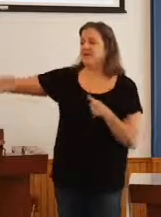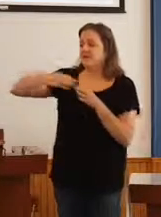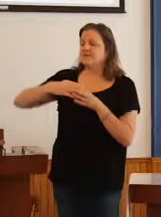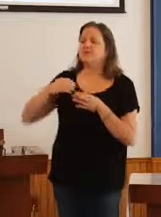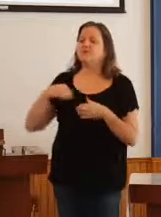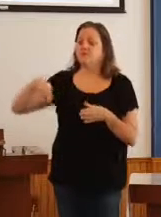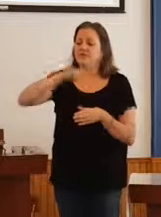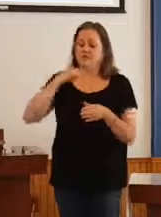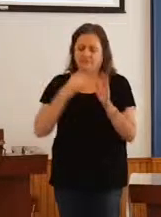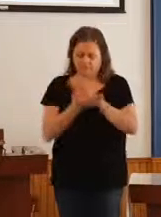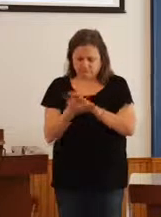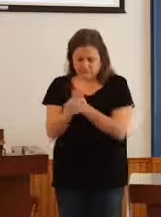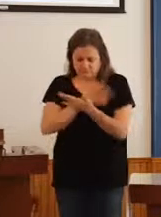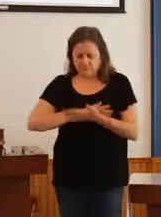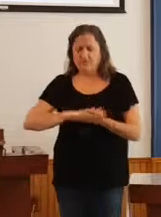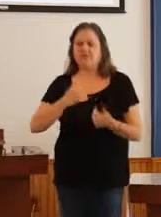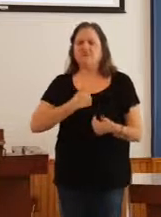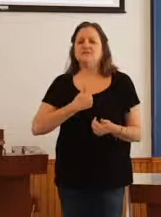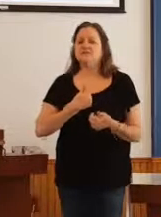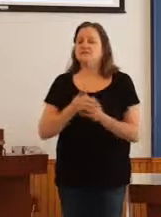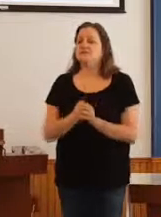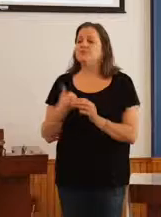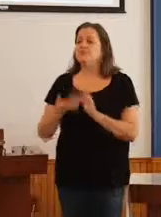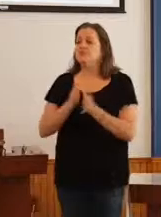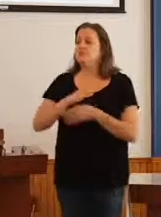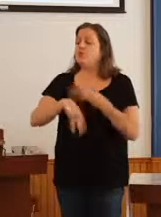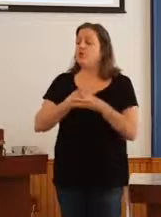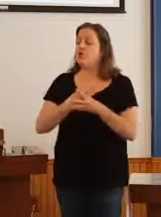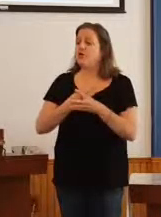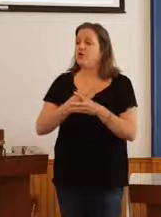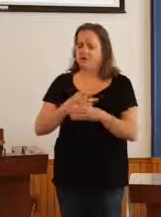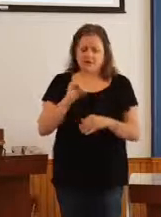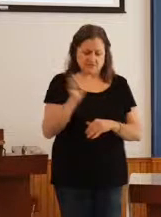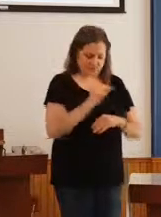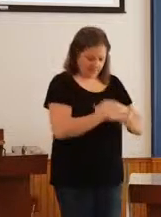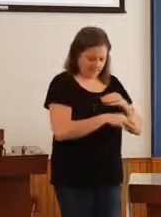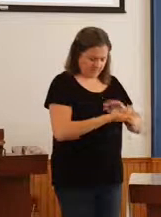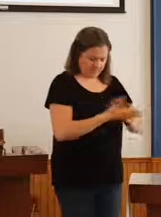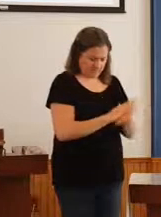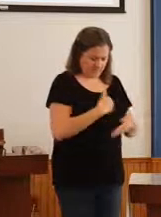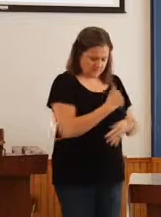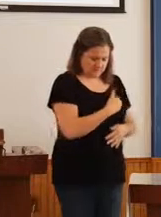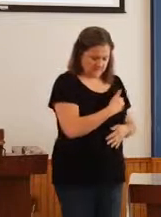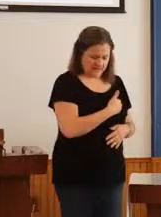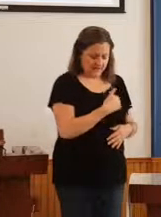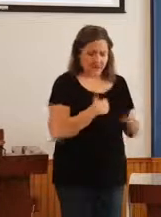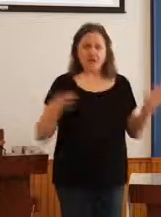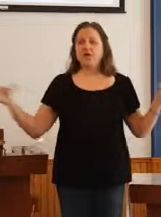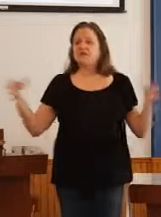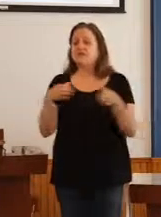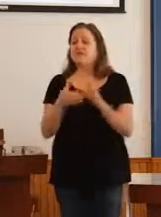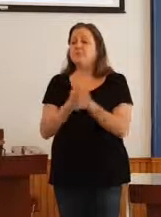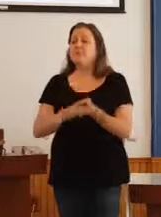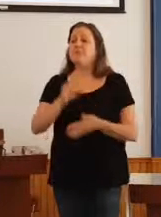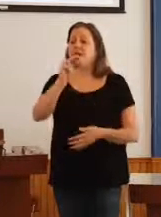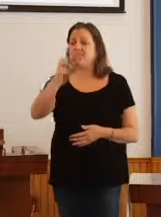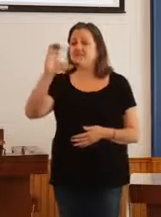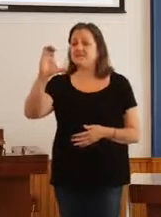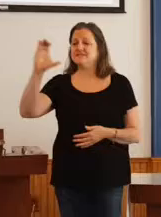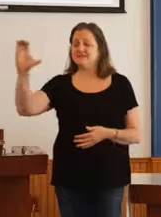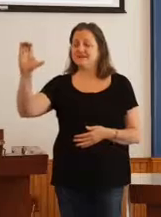can transform ourselves as we transform the world. Together, we can be MCC. Amen?